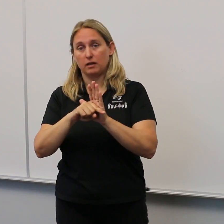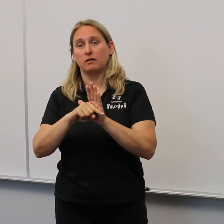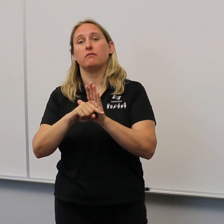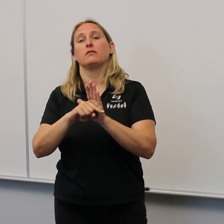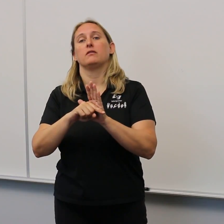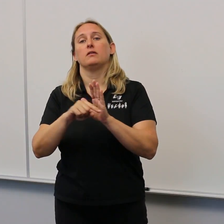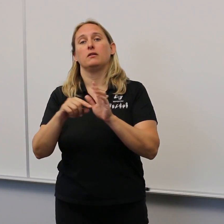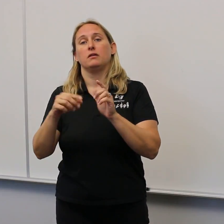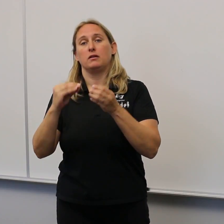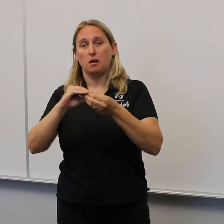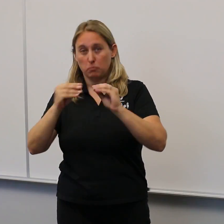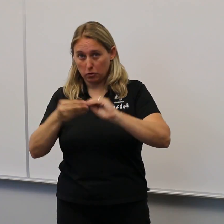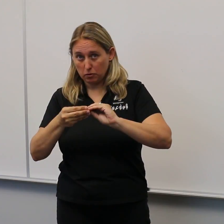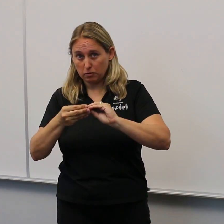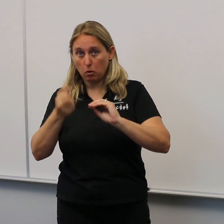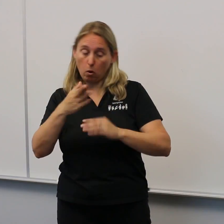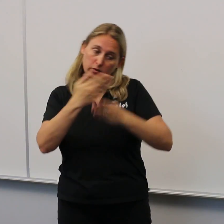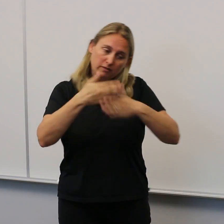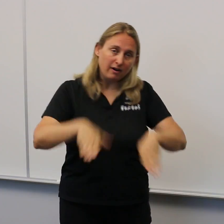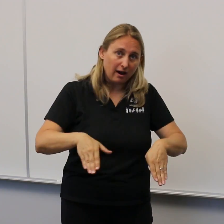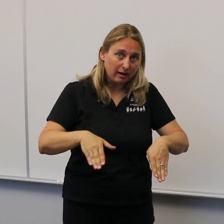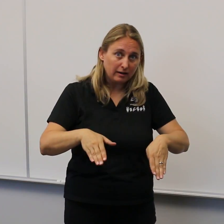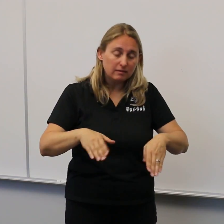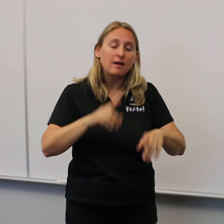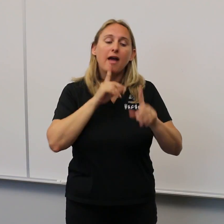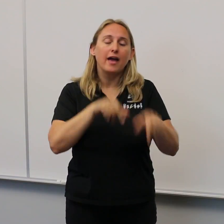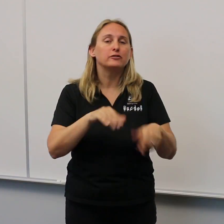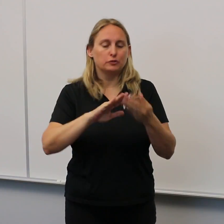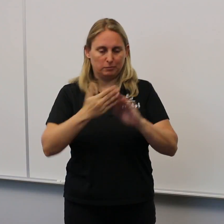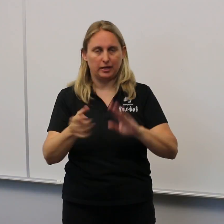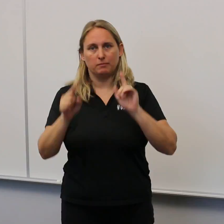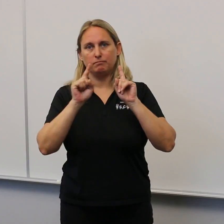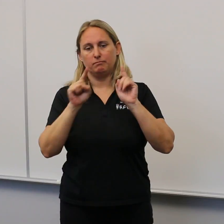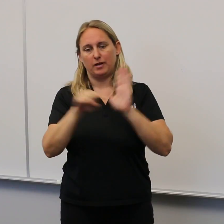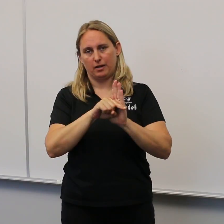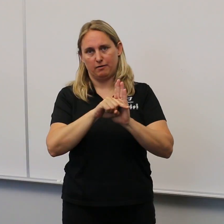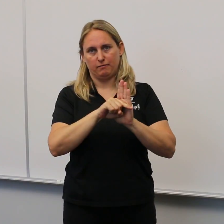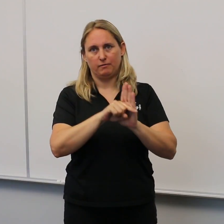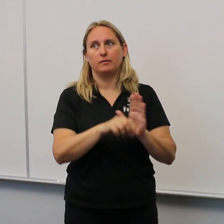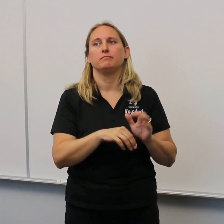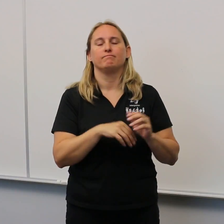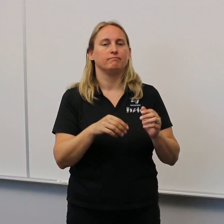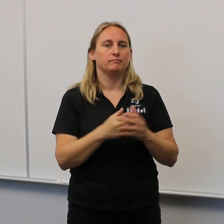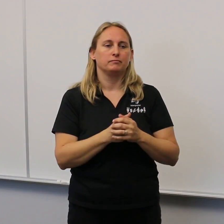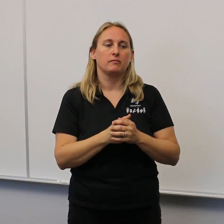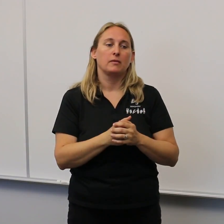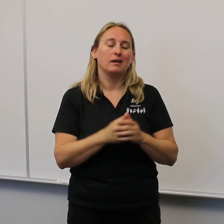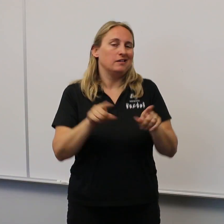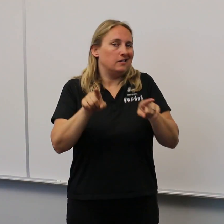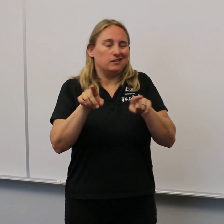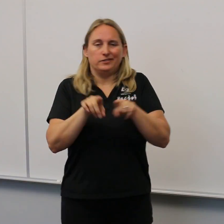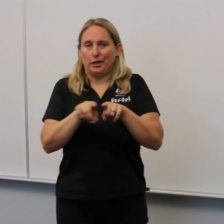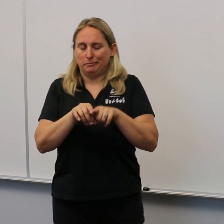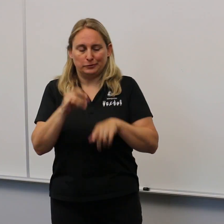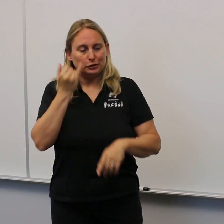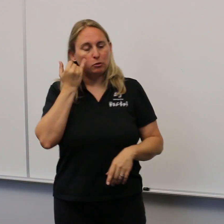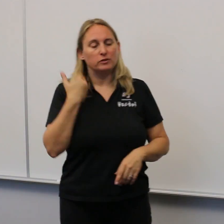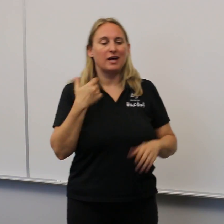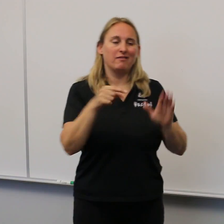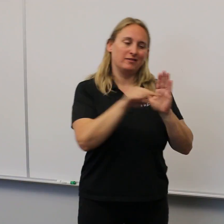negative number, our overall answer will be negative. Vice versa, if I take a negative number and I multiply or divide by